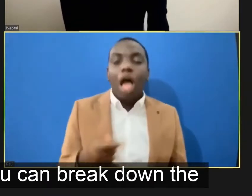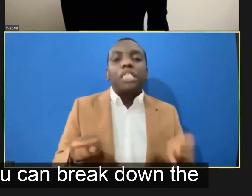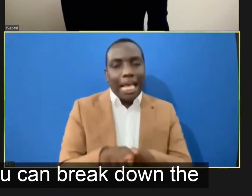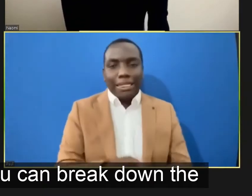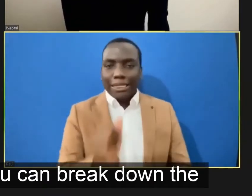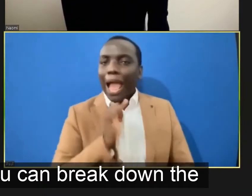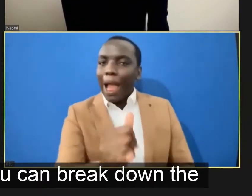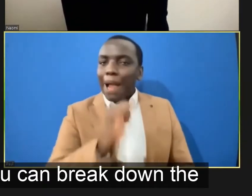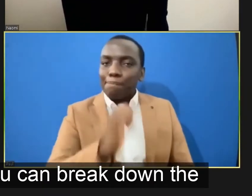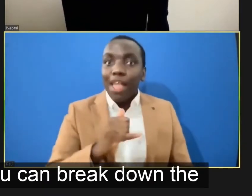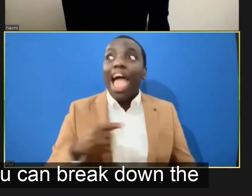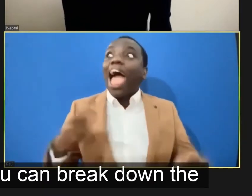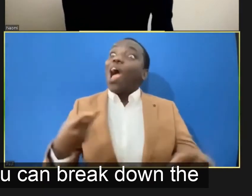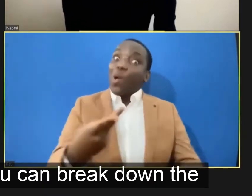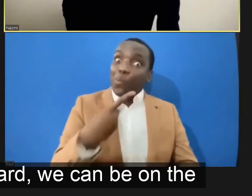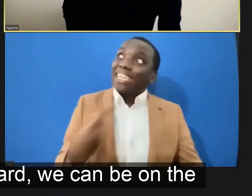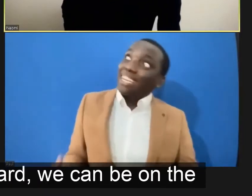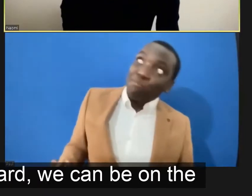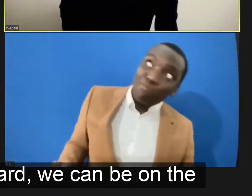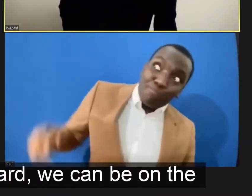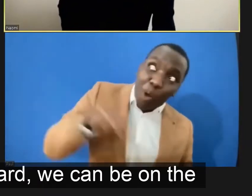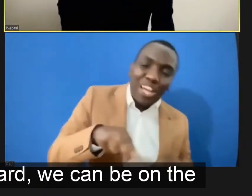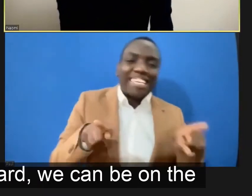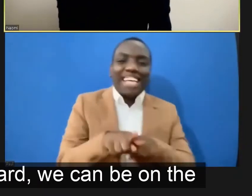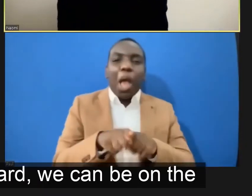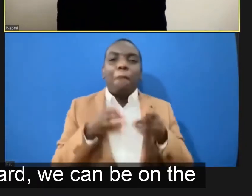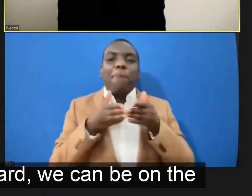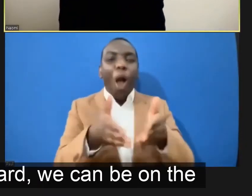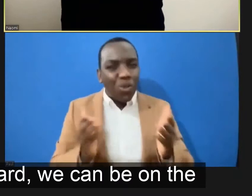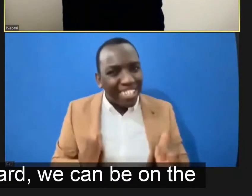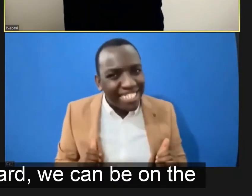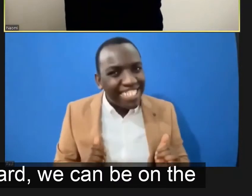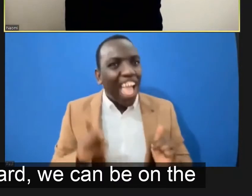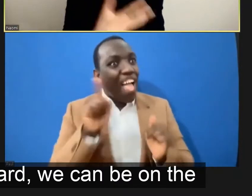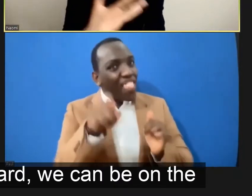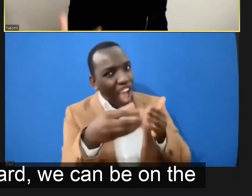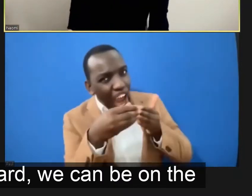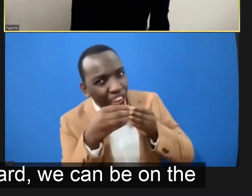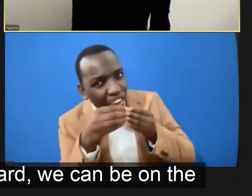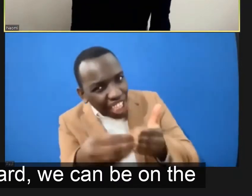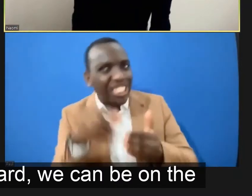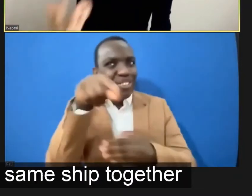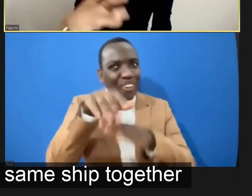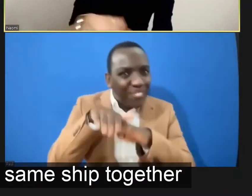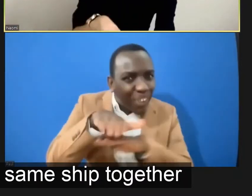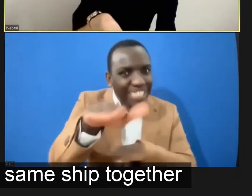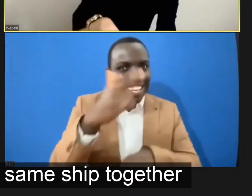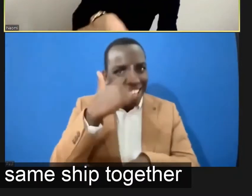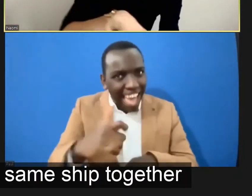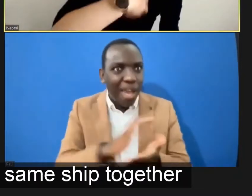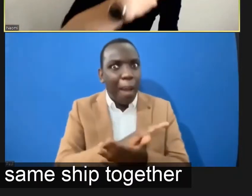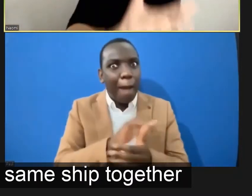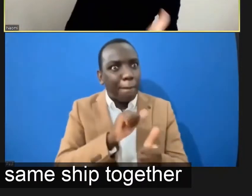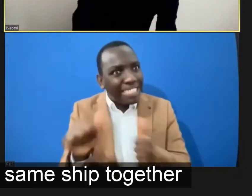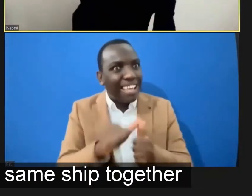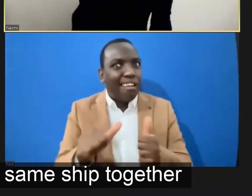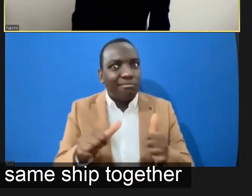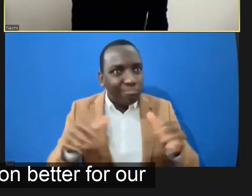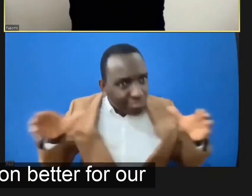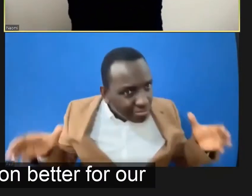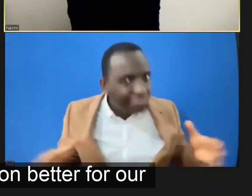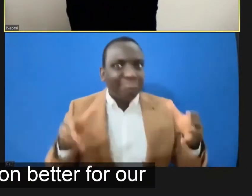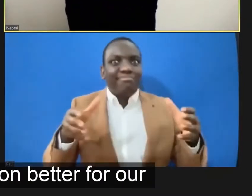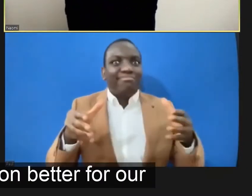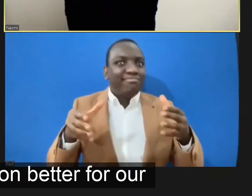can break down those barriers. You can come on board, we can be on the same boat, we can lead the same ship